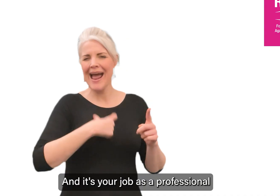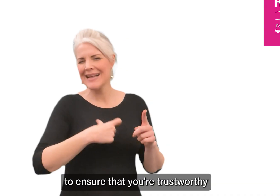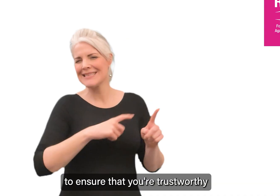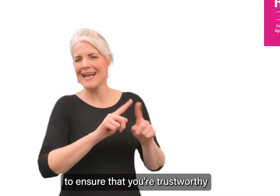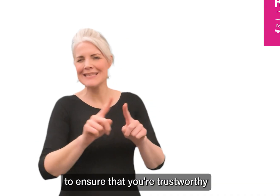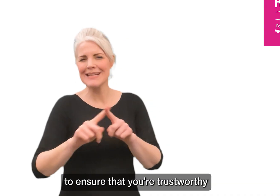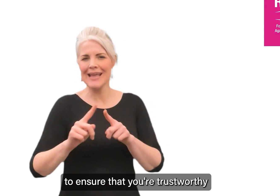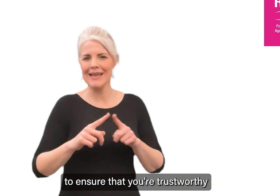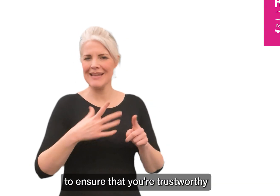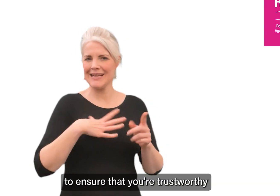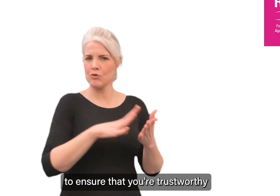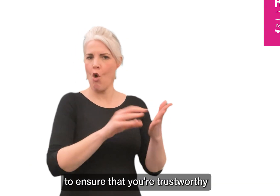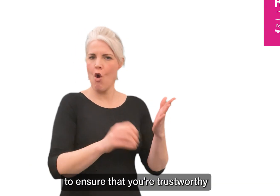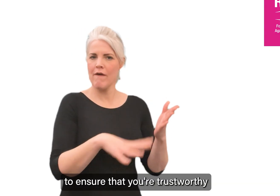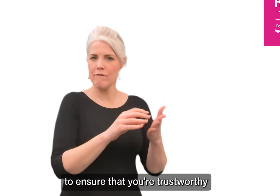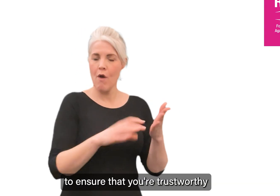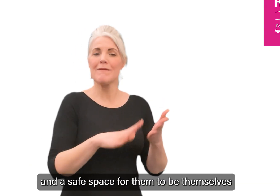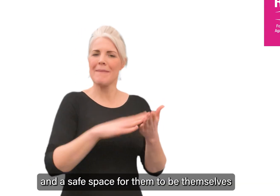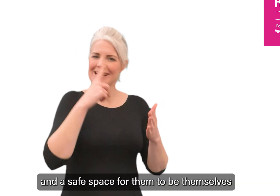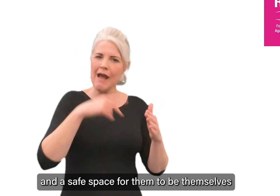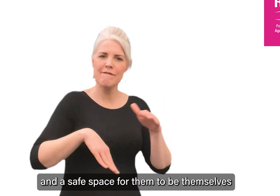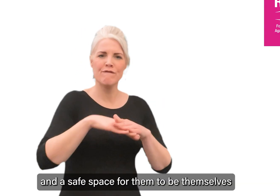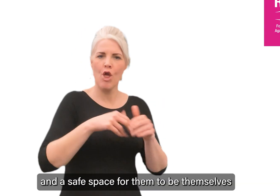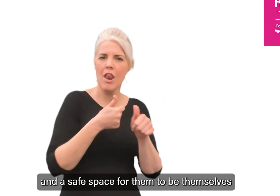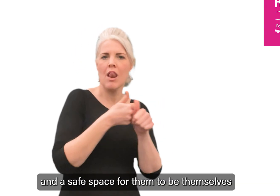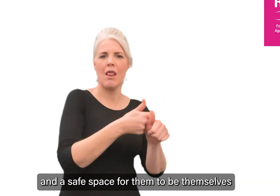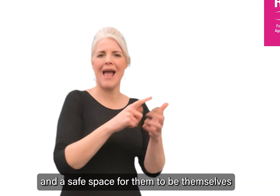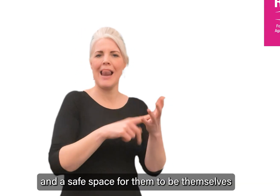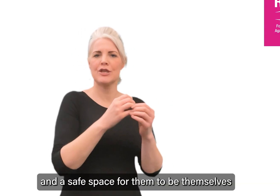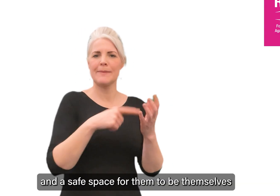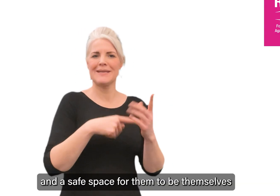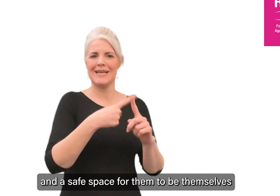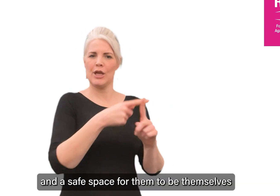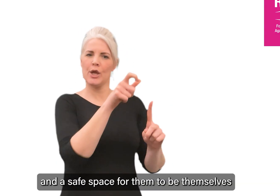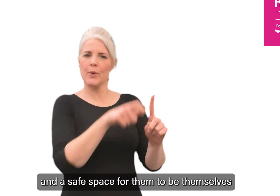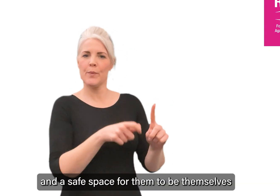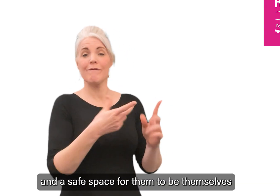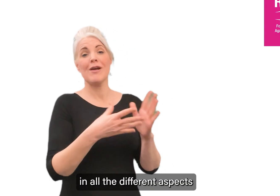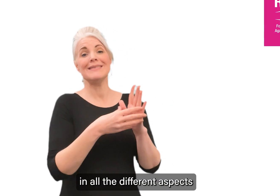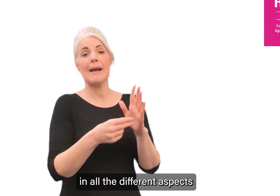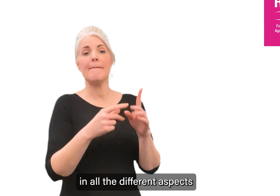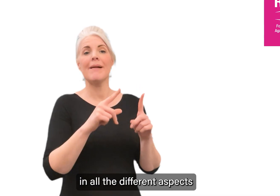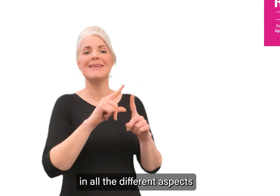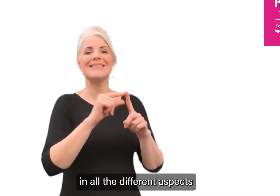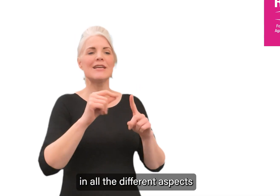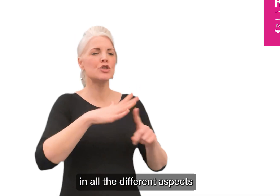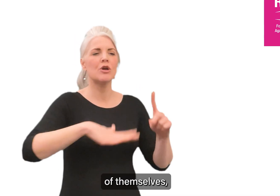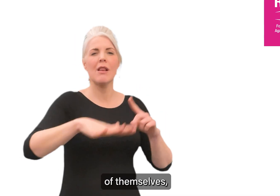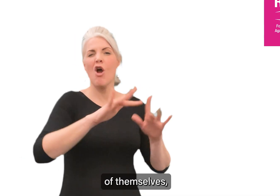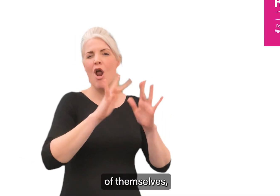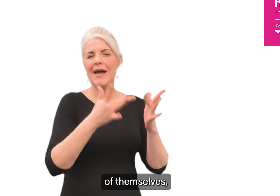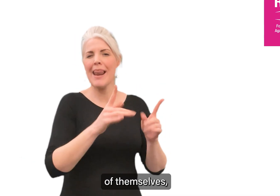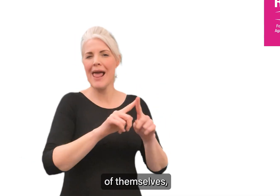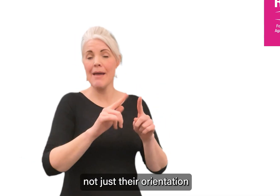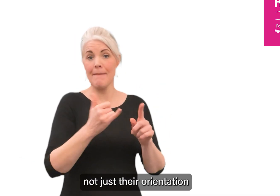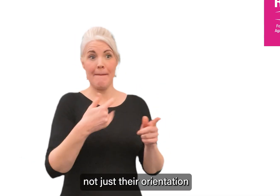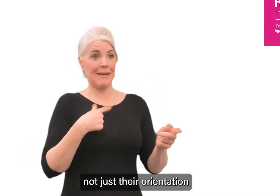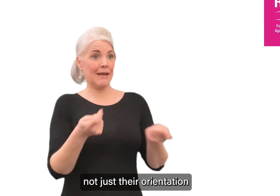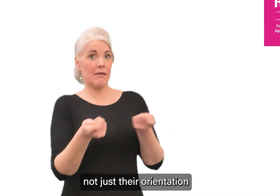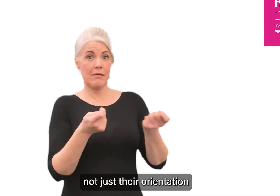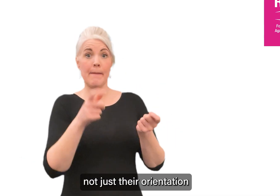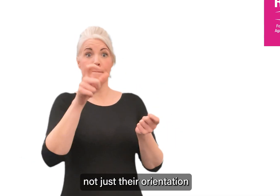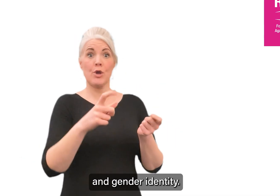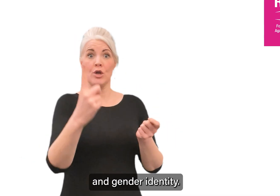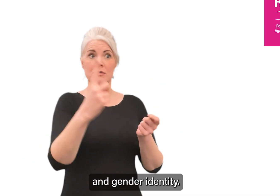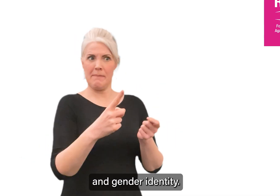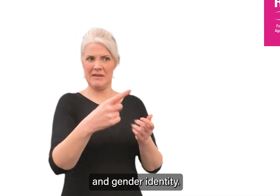professional to ensure that you're a trustworthy and safe space for them to be themselves, in all the different aspects of themselves, not just